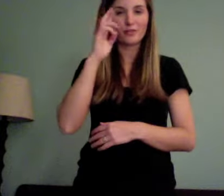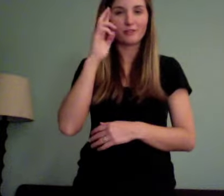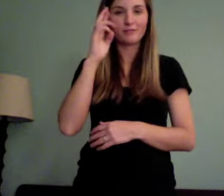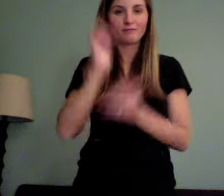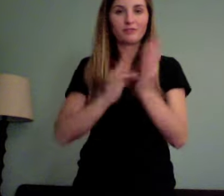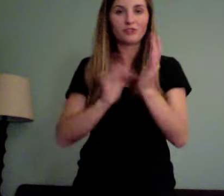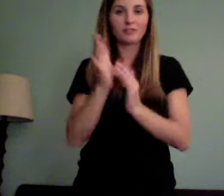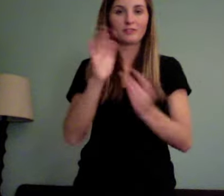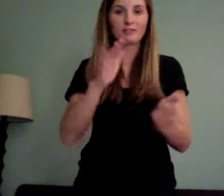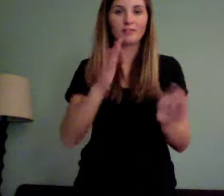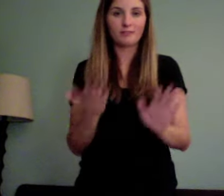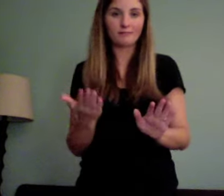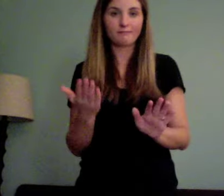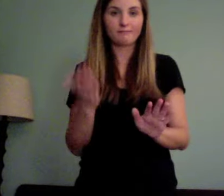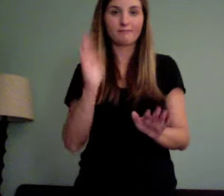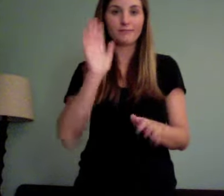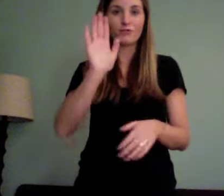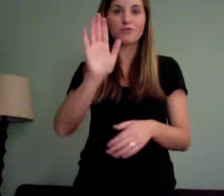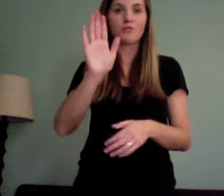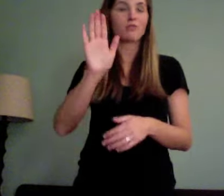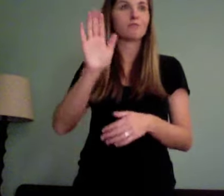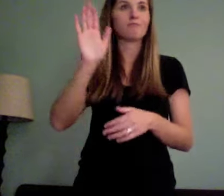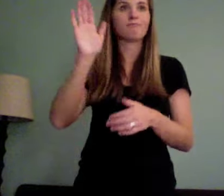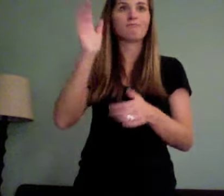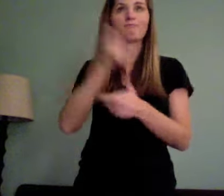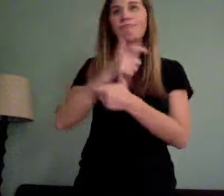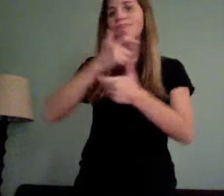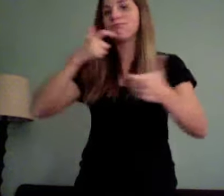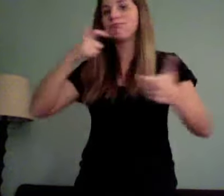for my greatest amount of guilt.